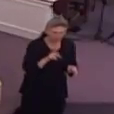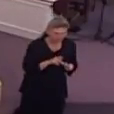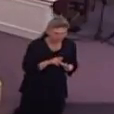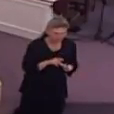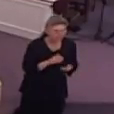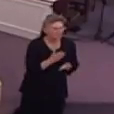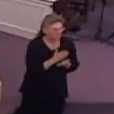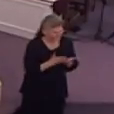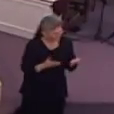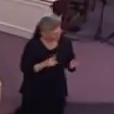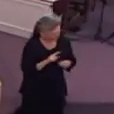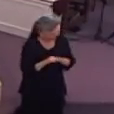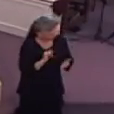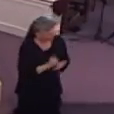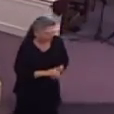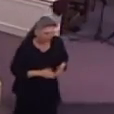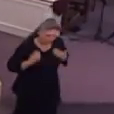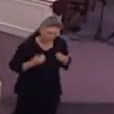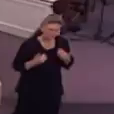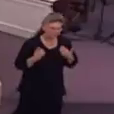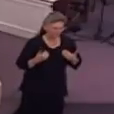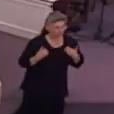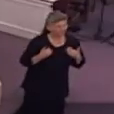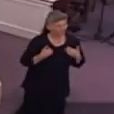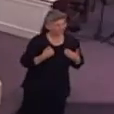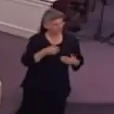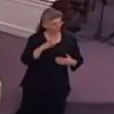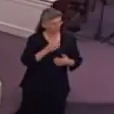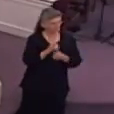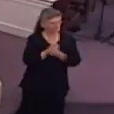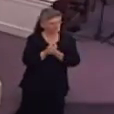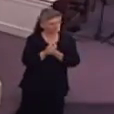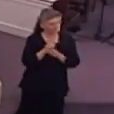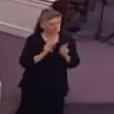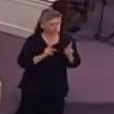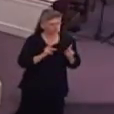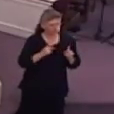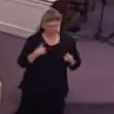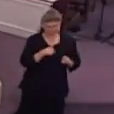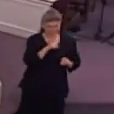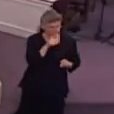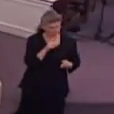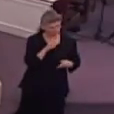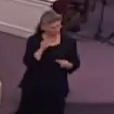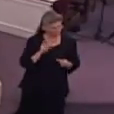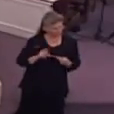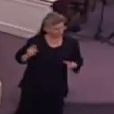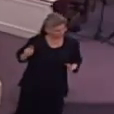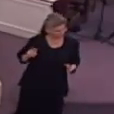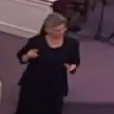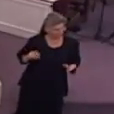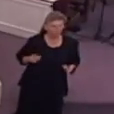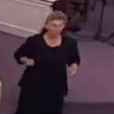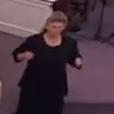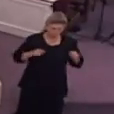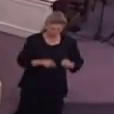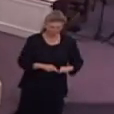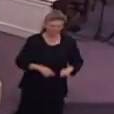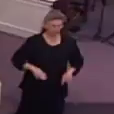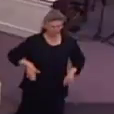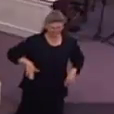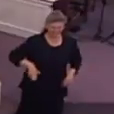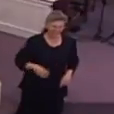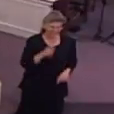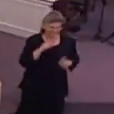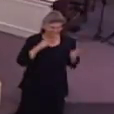There's something about that. I'm glad that we've got a God that loves imperfect people. Come on, while I was yet a sinner, He